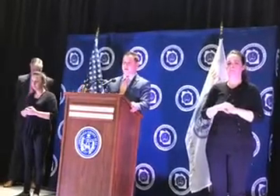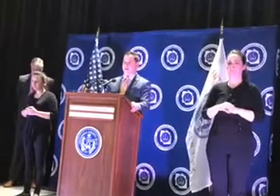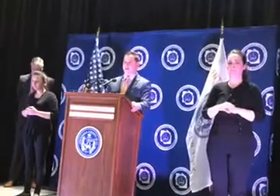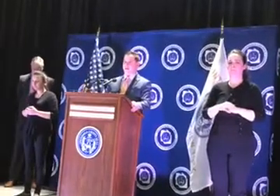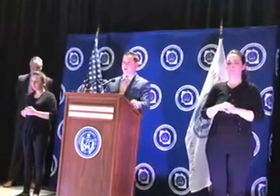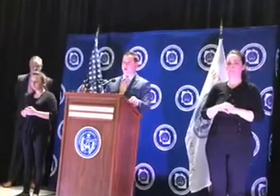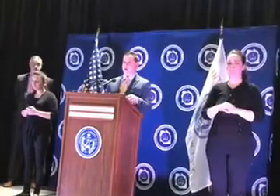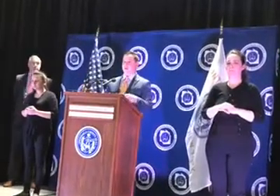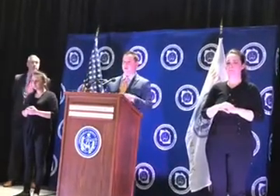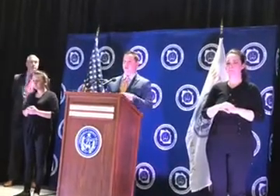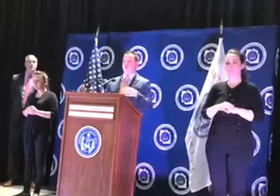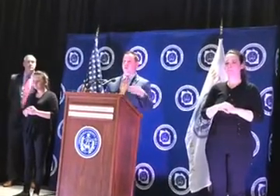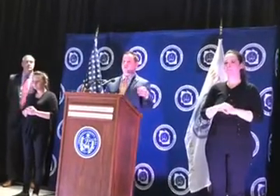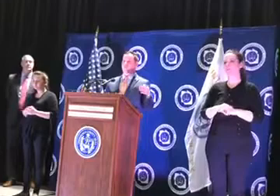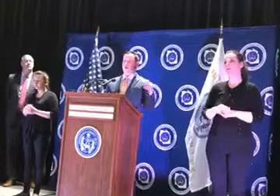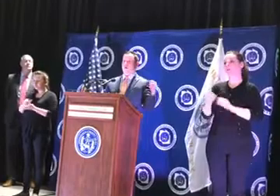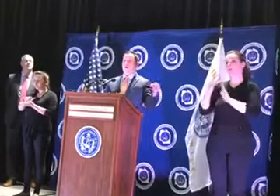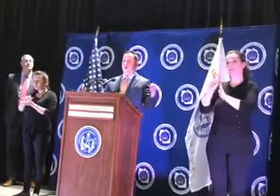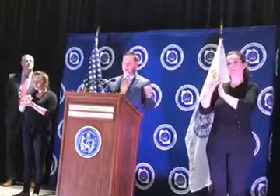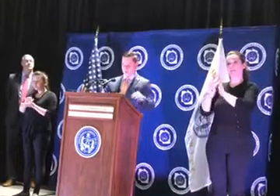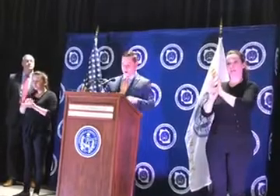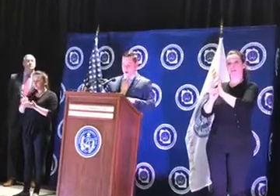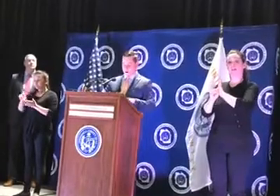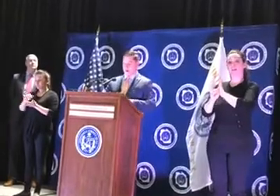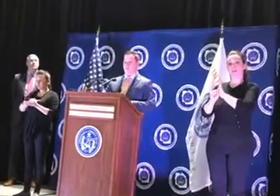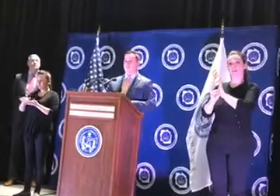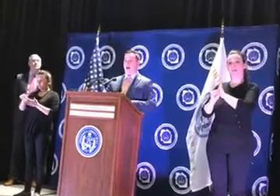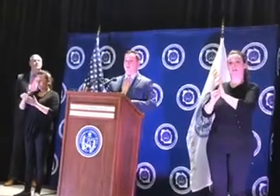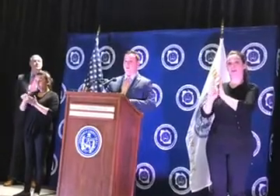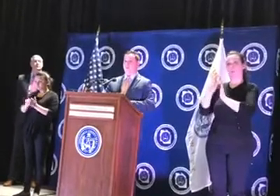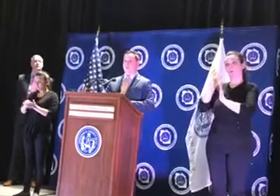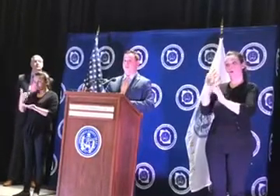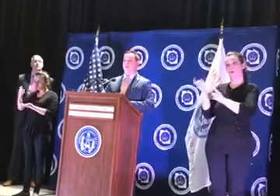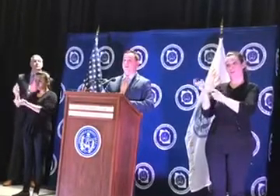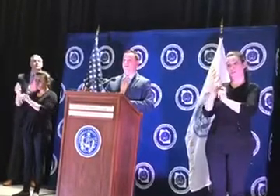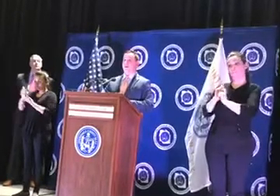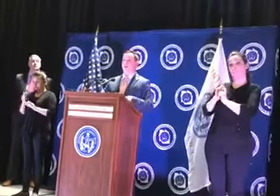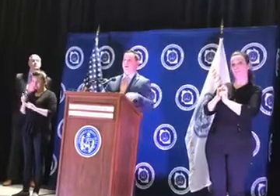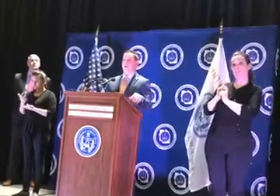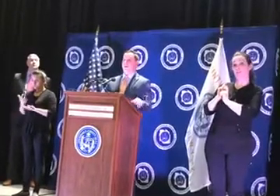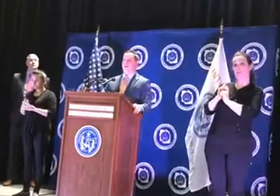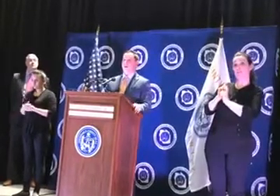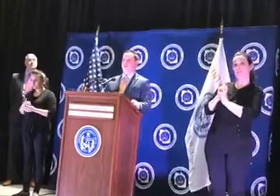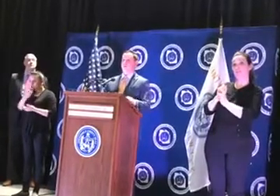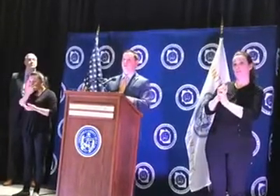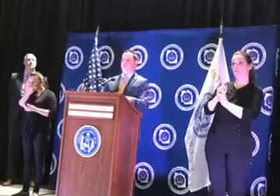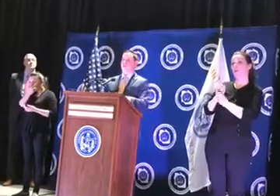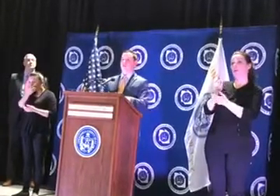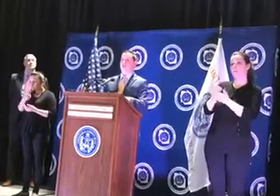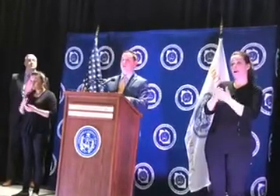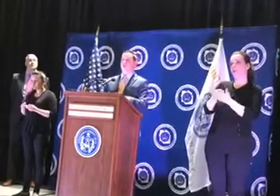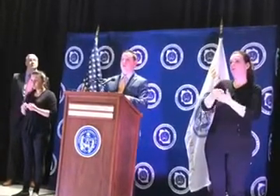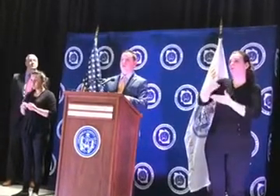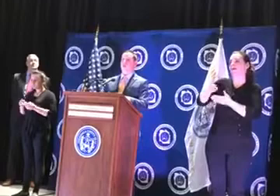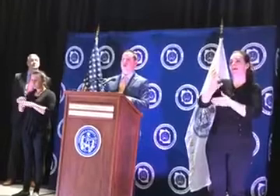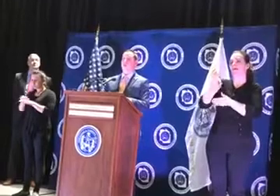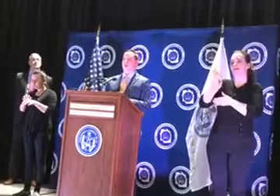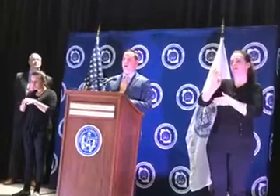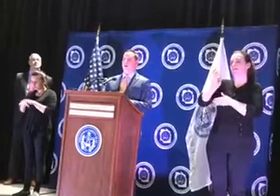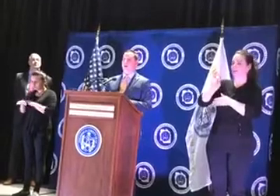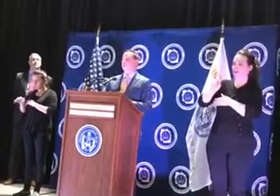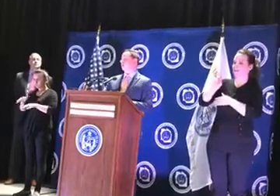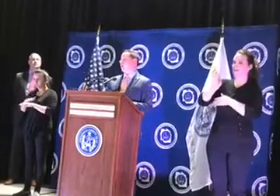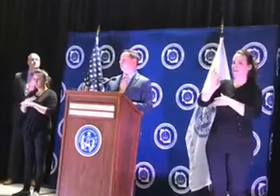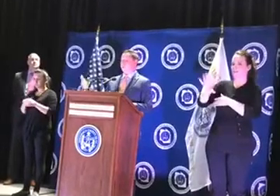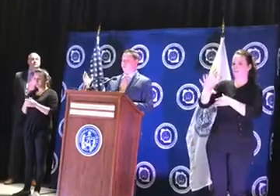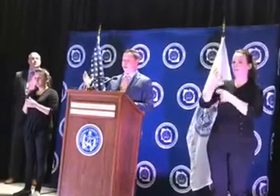be contacting us about giving us some relief about some of our N95s and our PPE. We don't believe ventilators will be coming our way